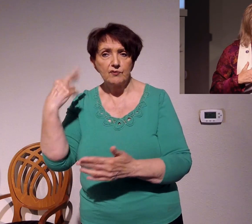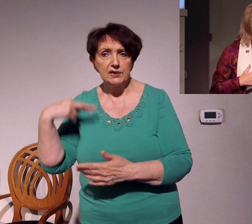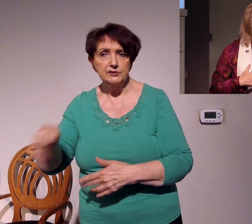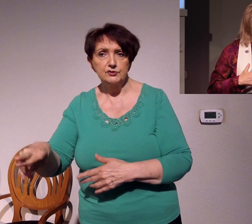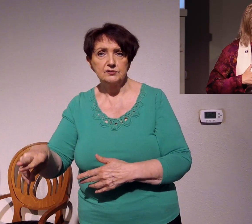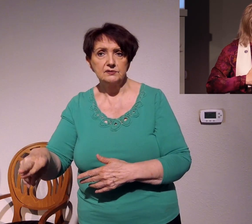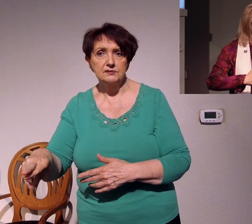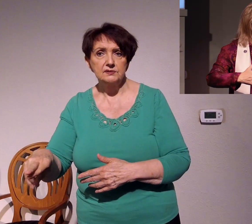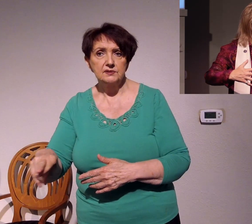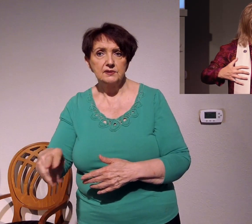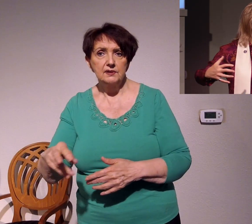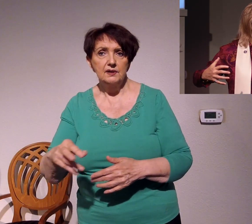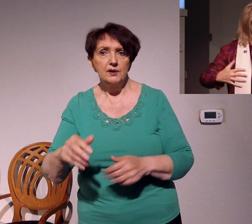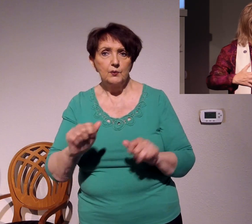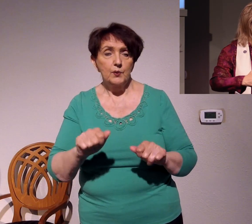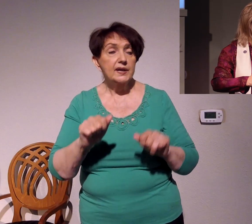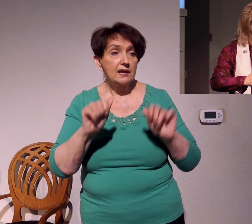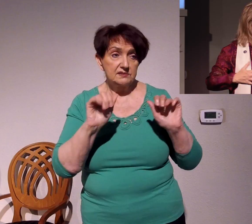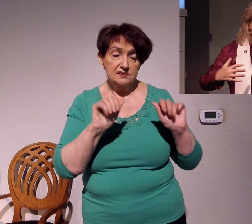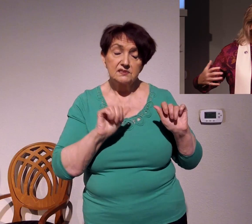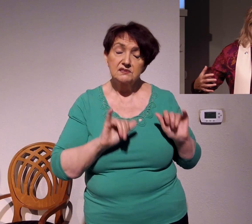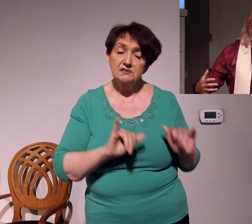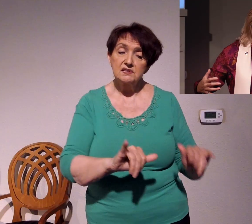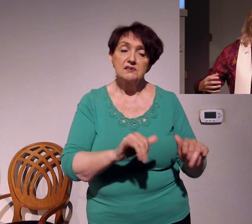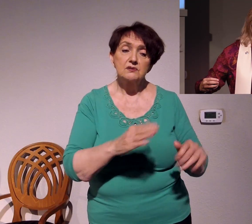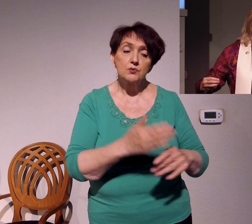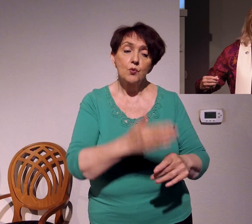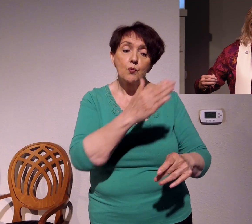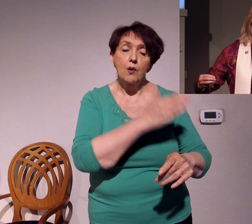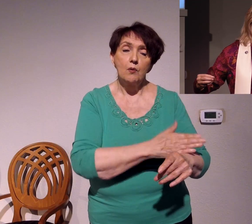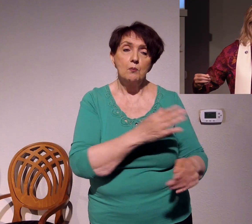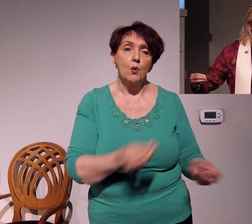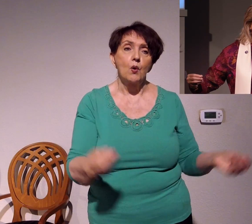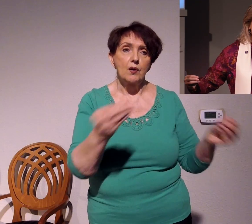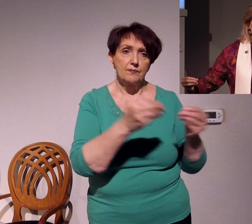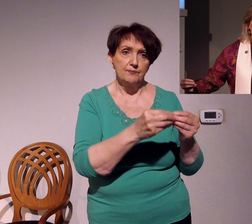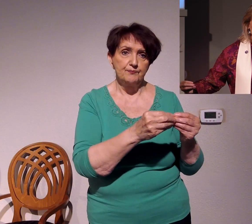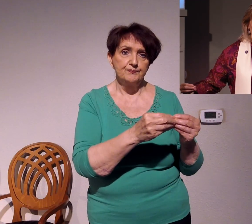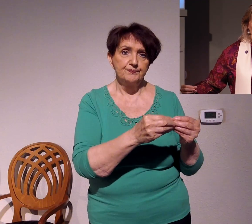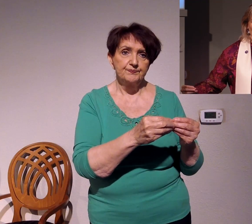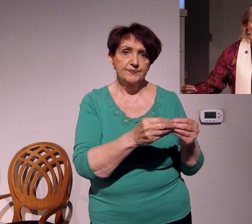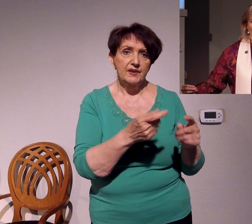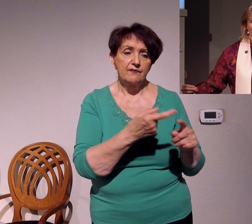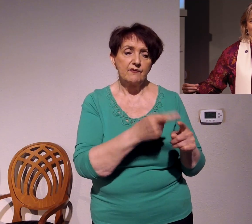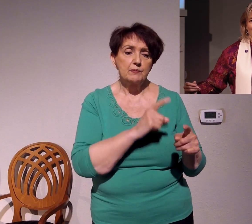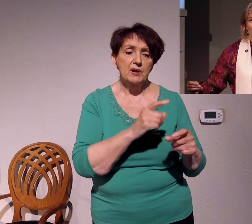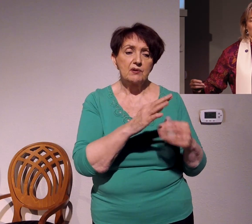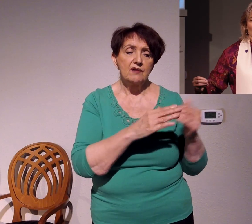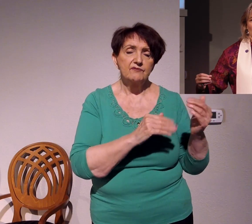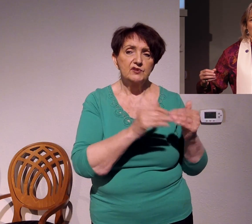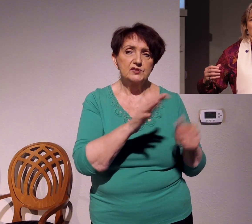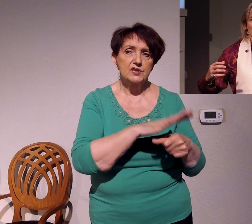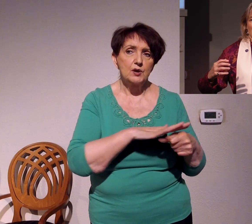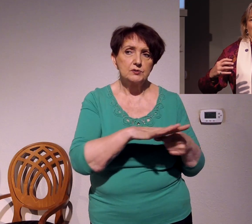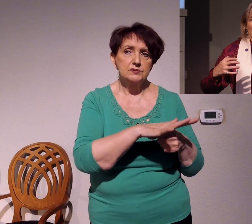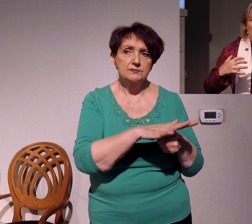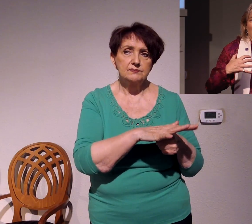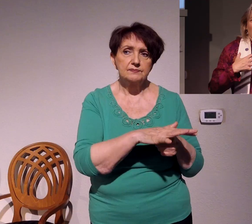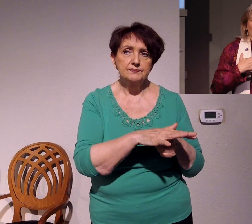And we can still grow a little more out of our comfort zone. So